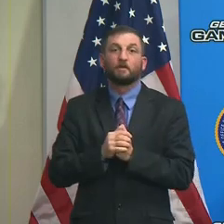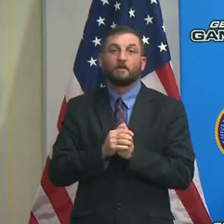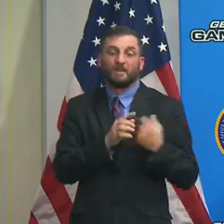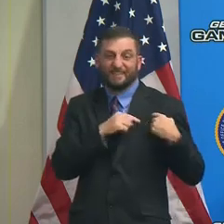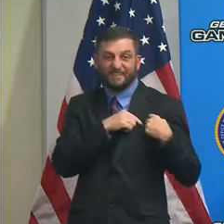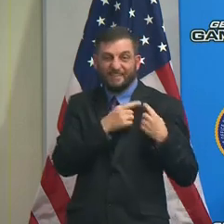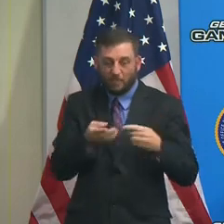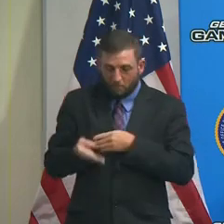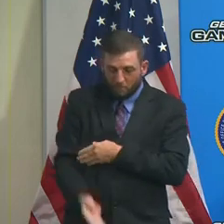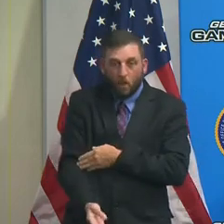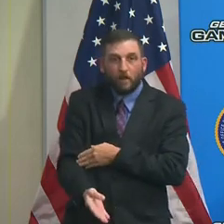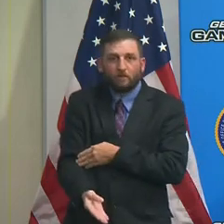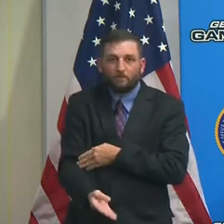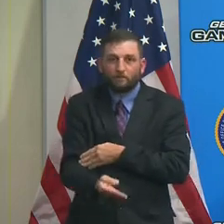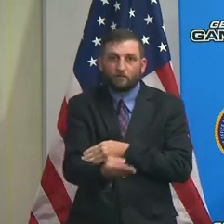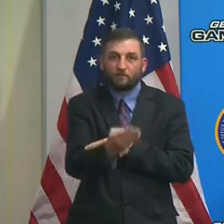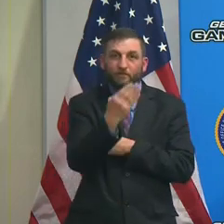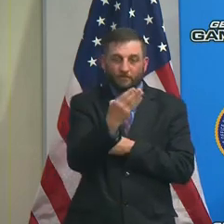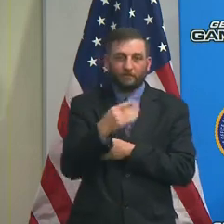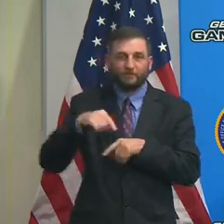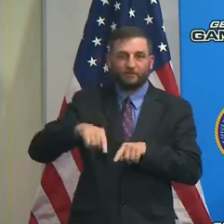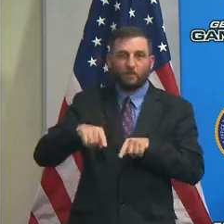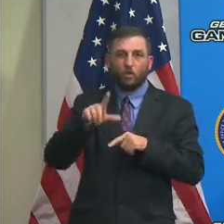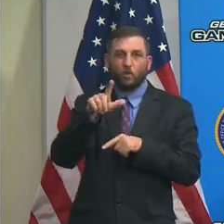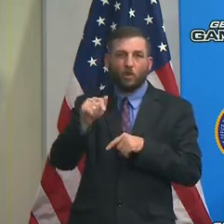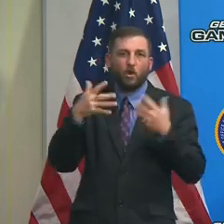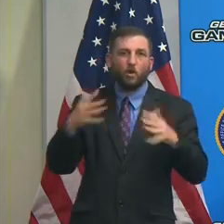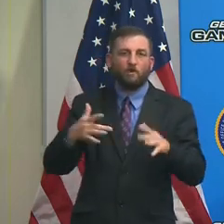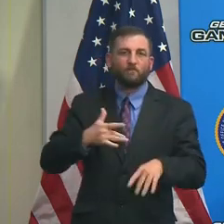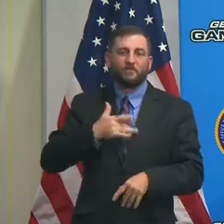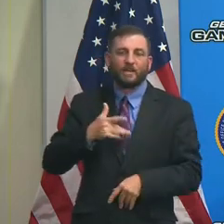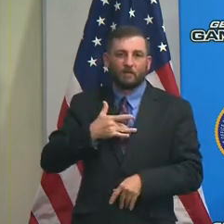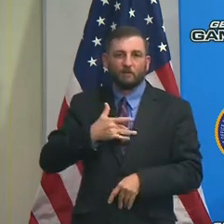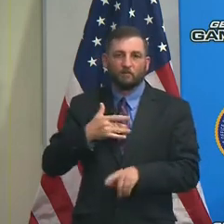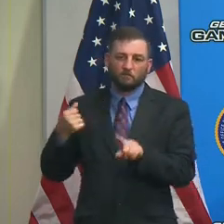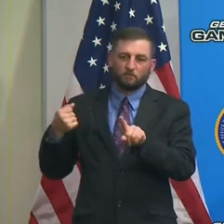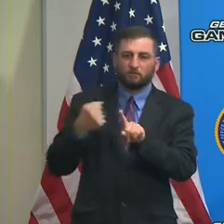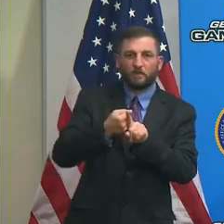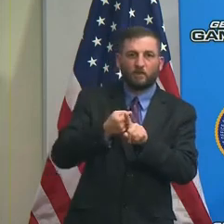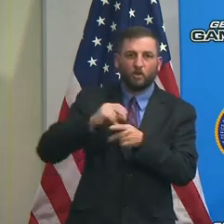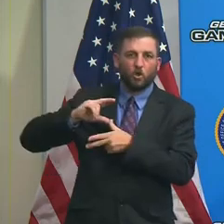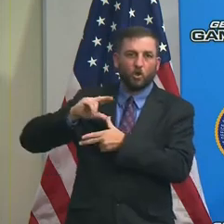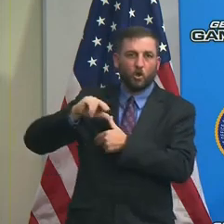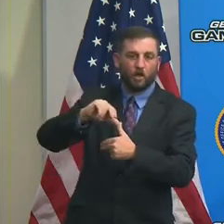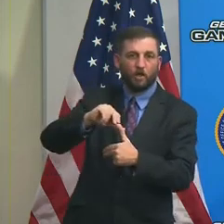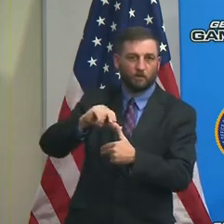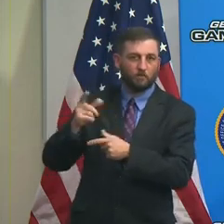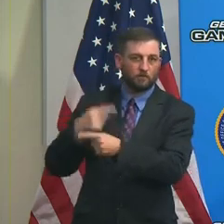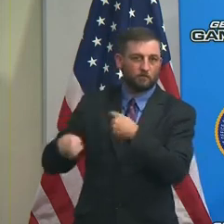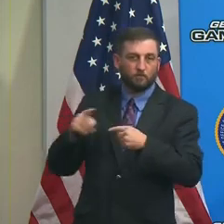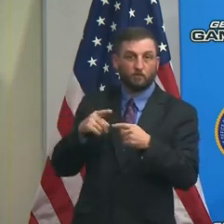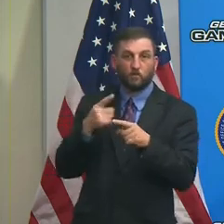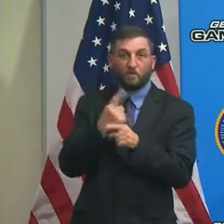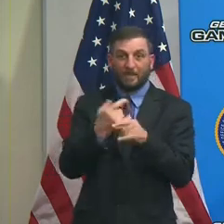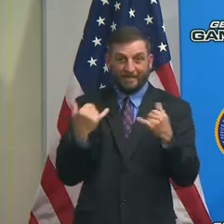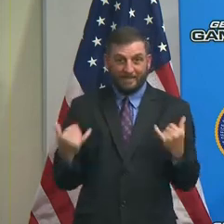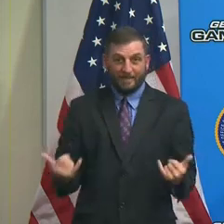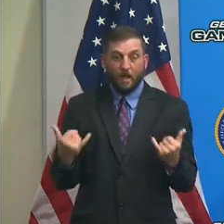Morning, Louisiana has been feeling the impacts of Hurricane Delta. And at this